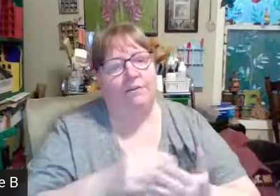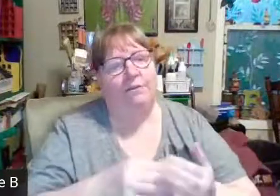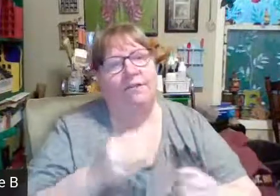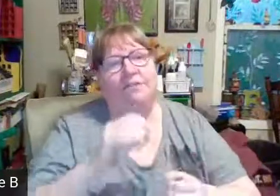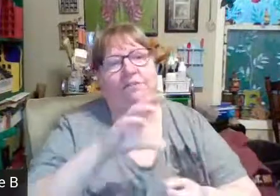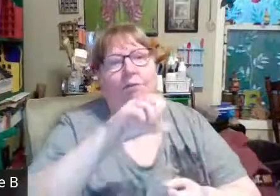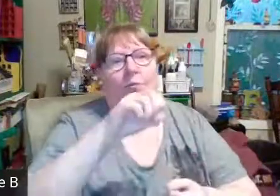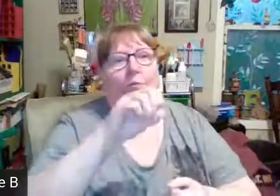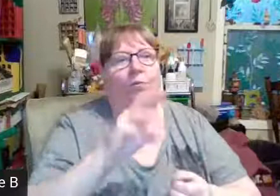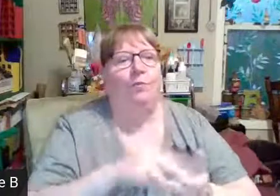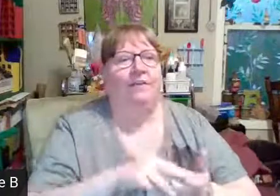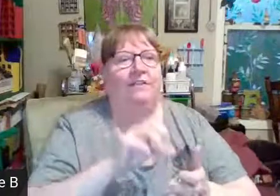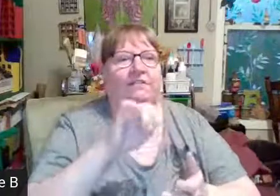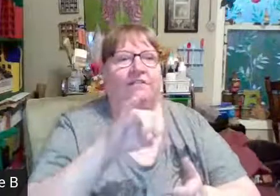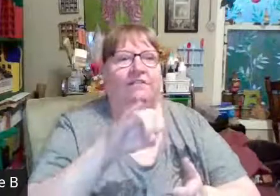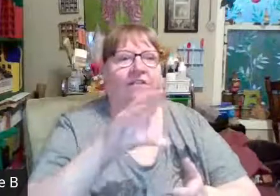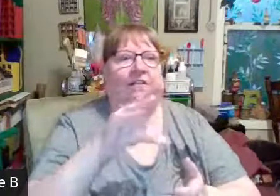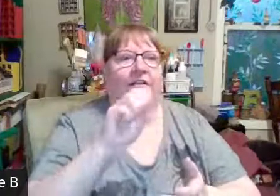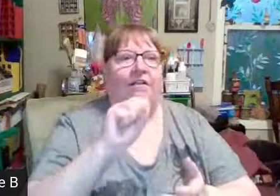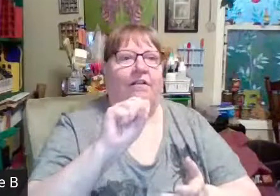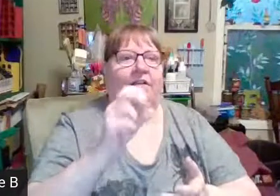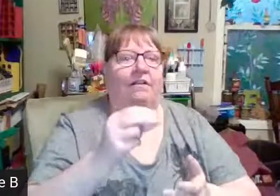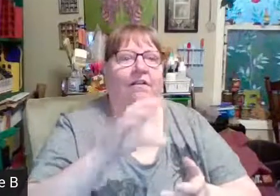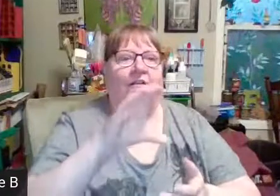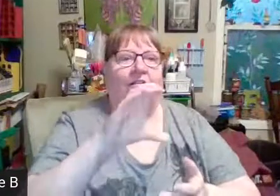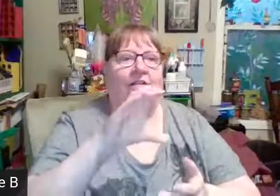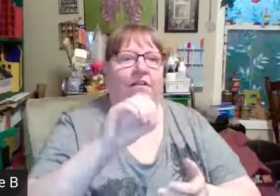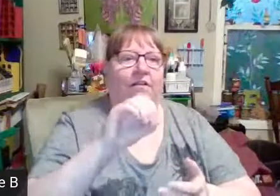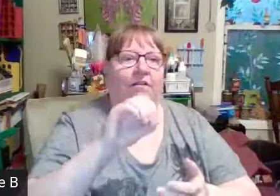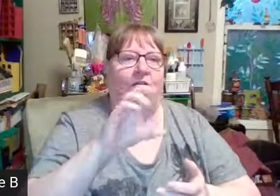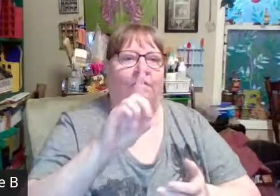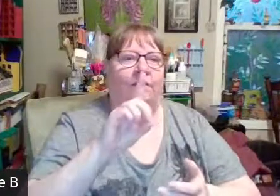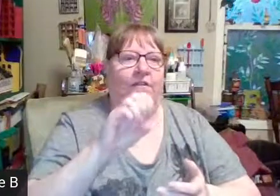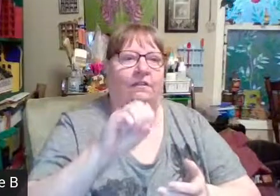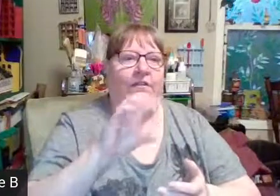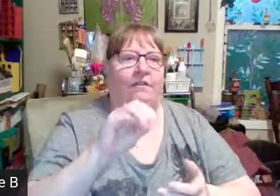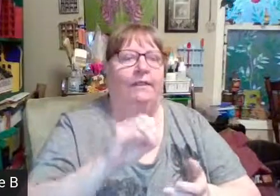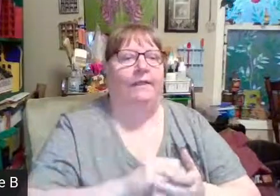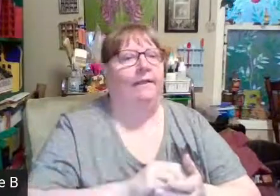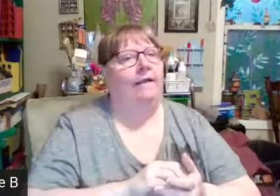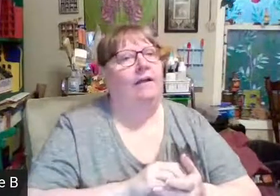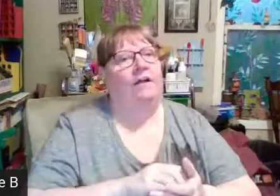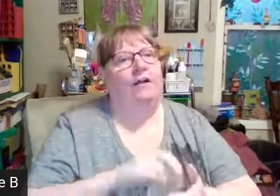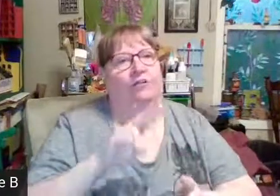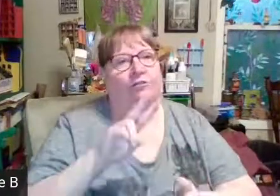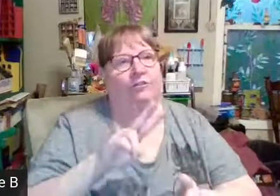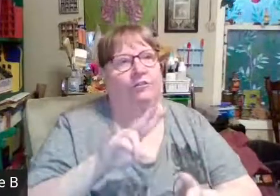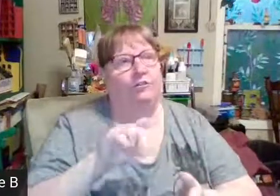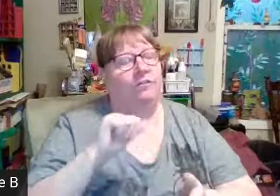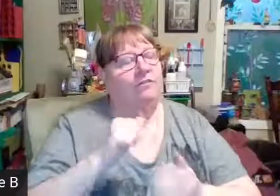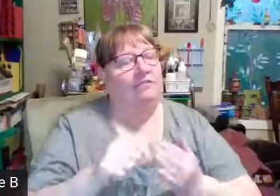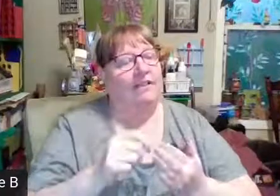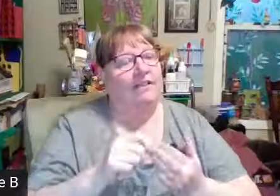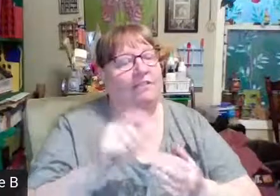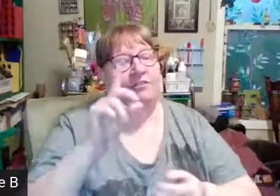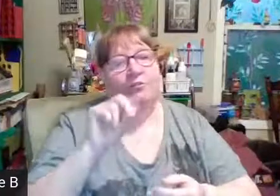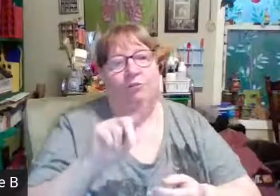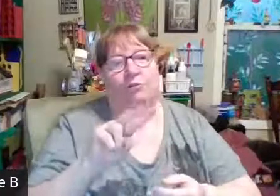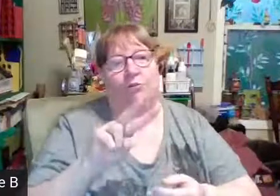are set up AB123. You'll see two letters and three numbers, and the artist knows who they are. And if not, they can always come back and ask